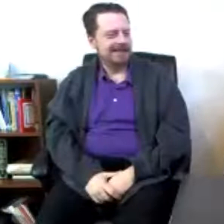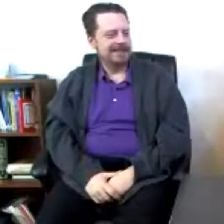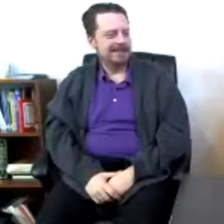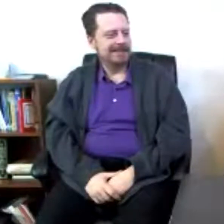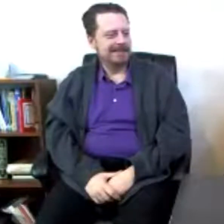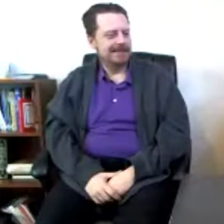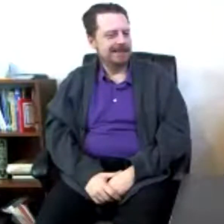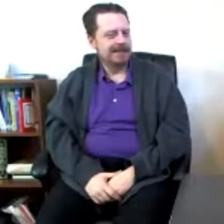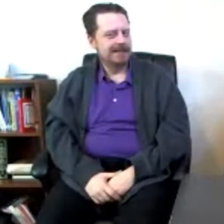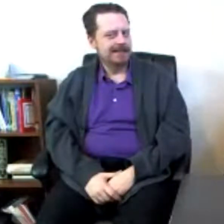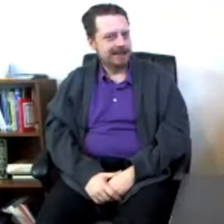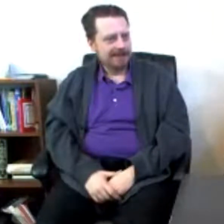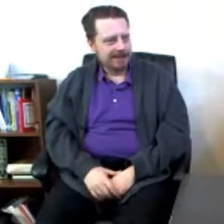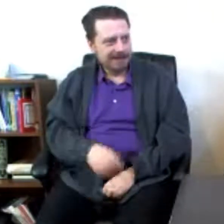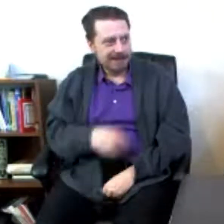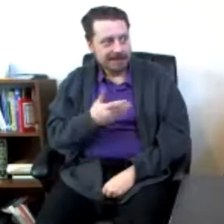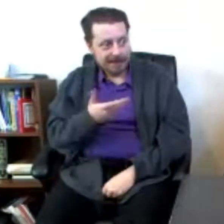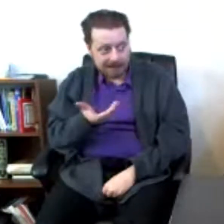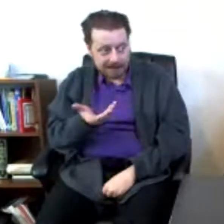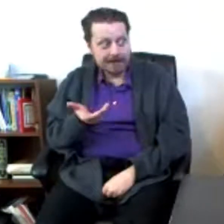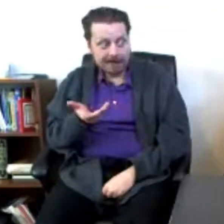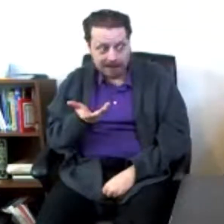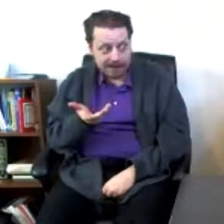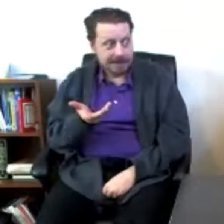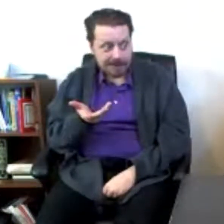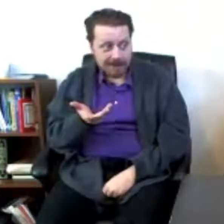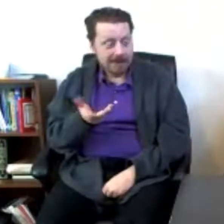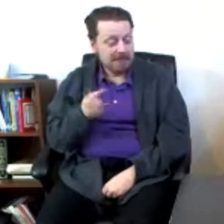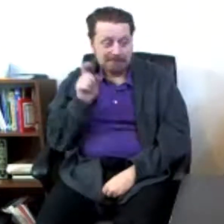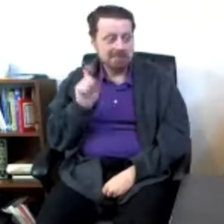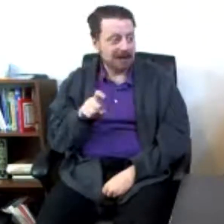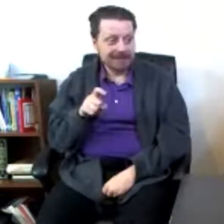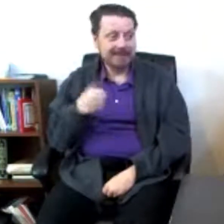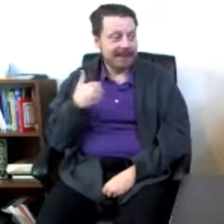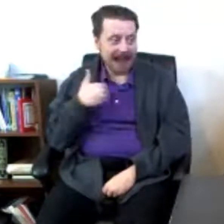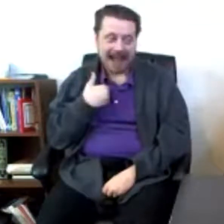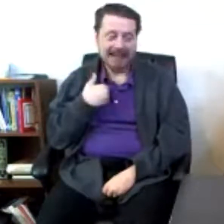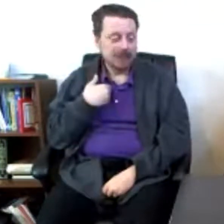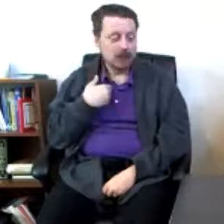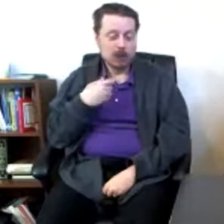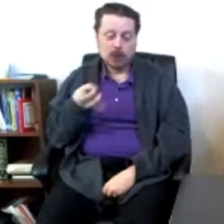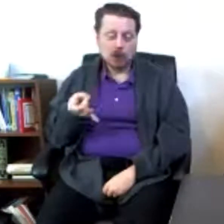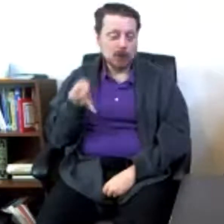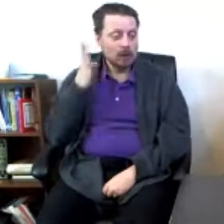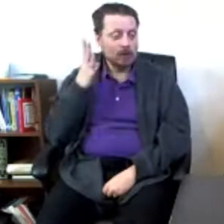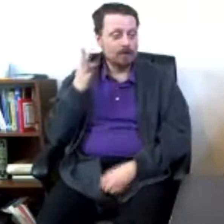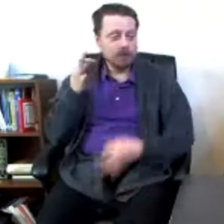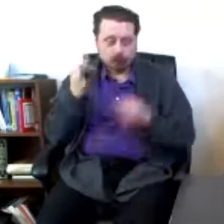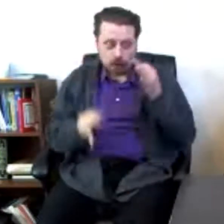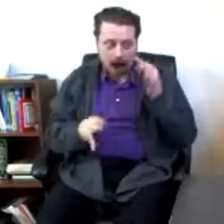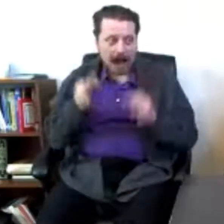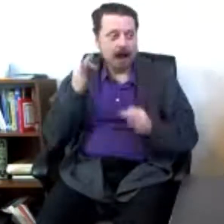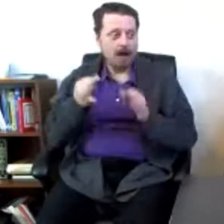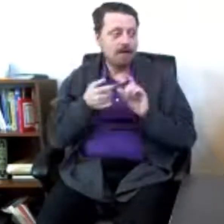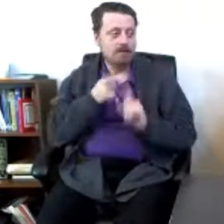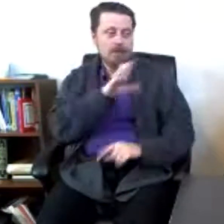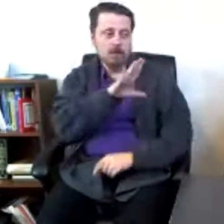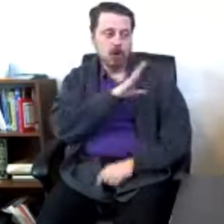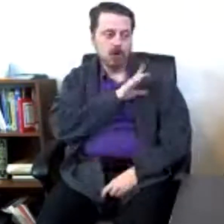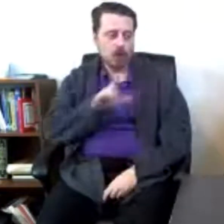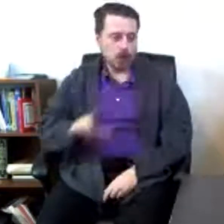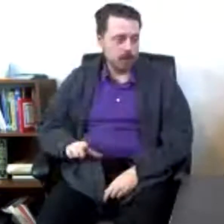And in this, there must have been severe trial for you from your Lord.